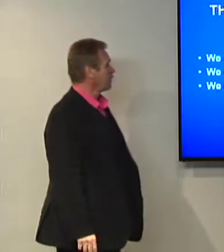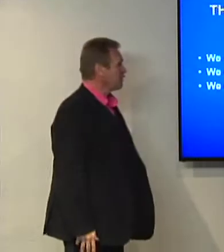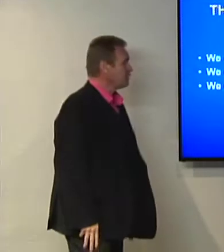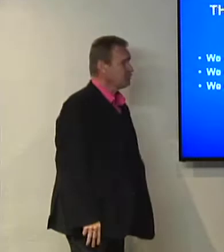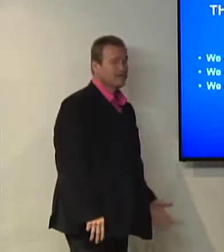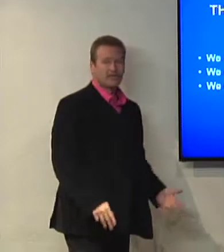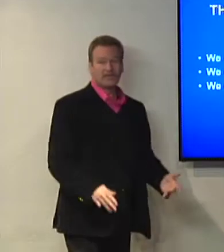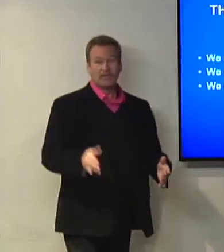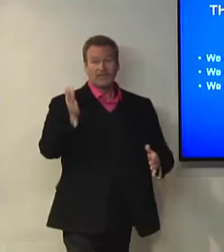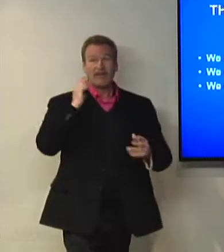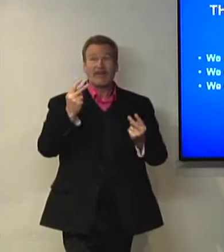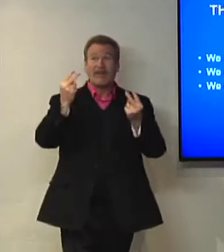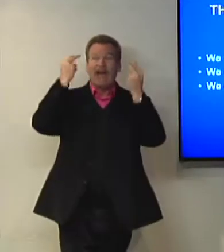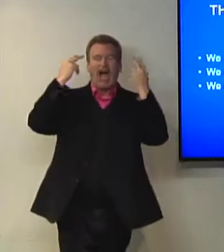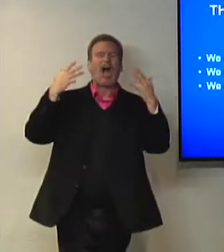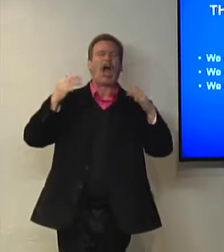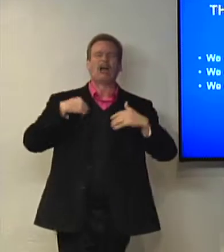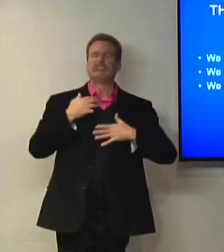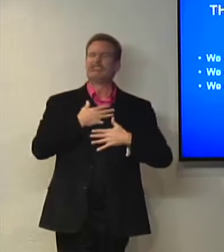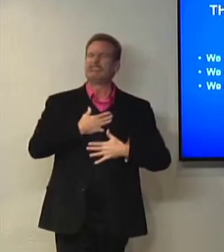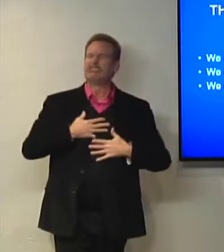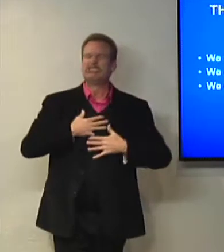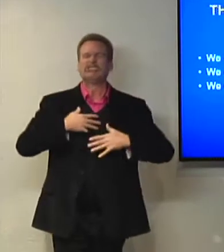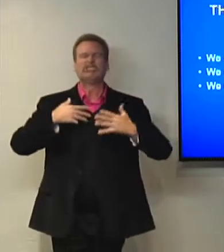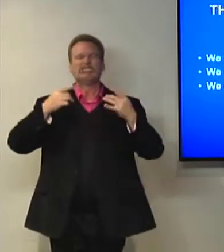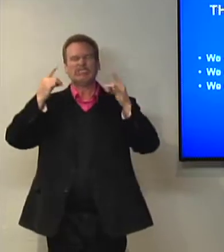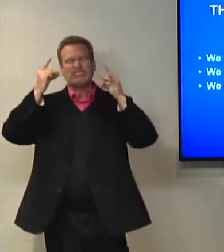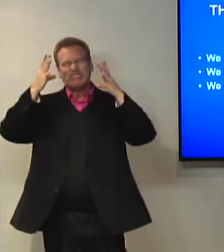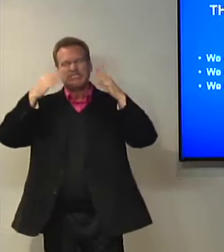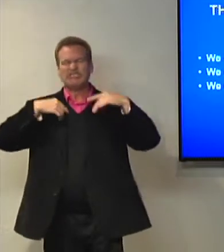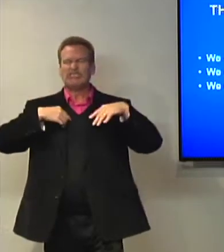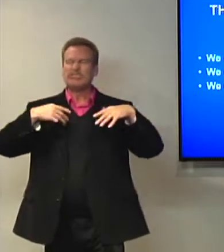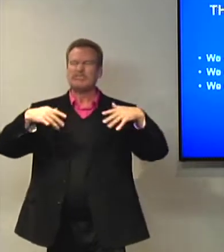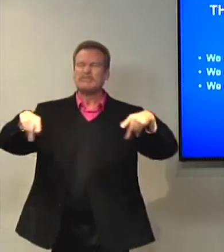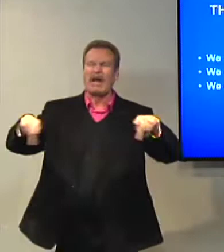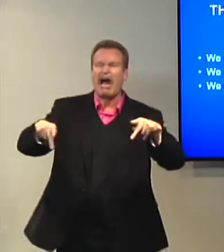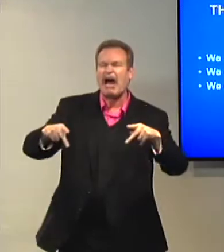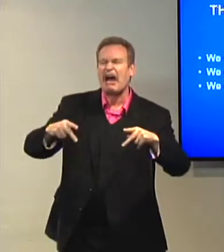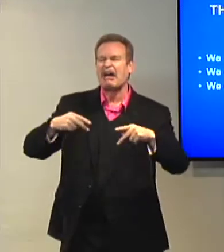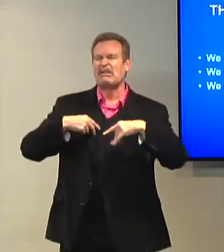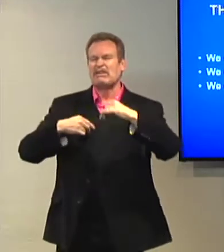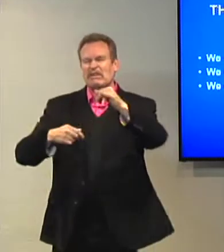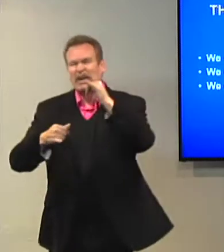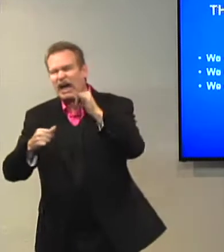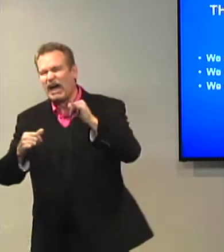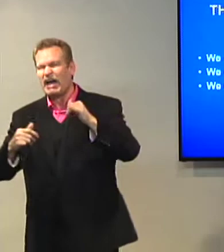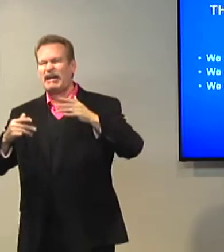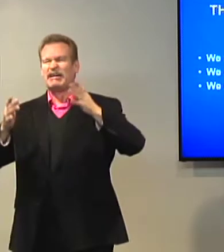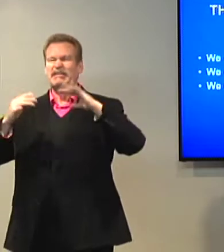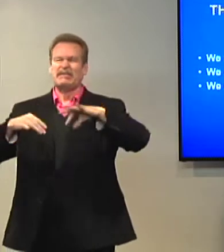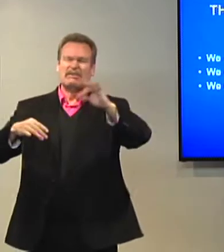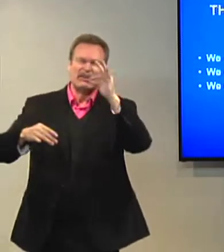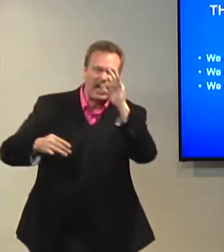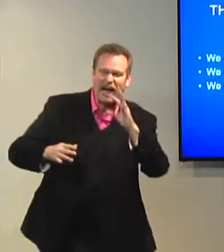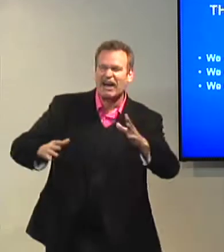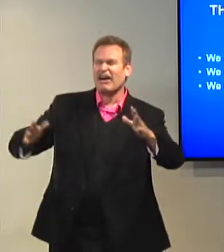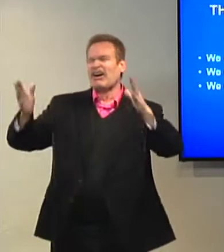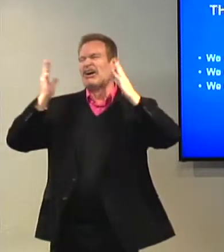it. And then sometimes too, we look back at the things that we did for our very own pleasure,